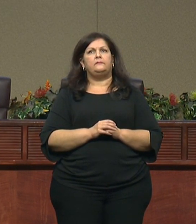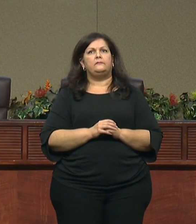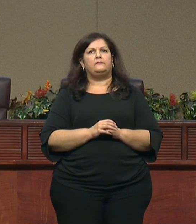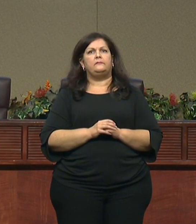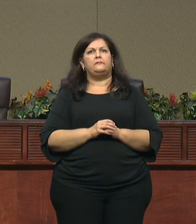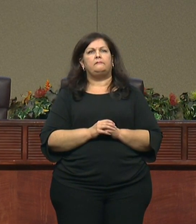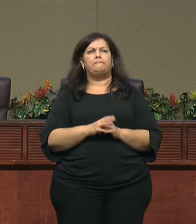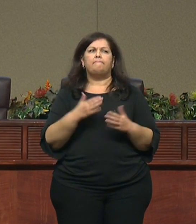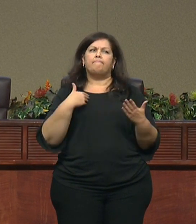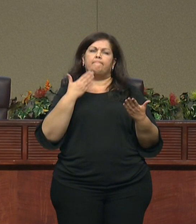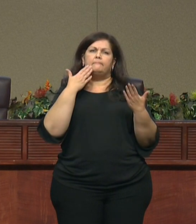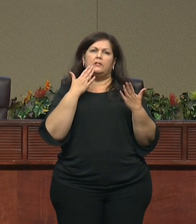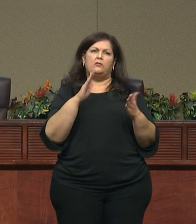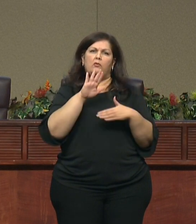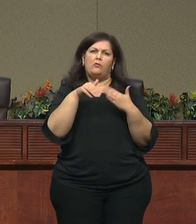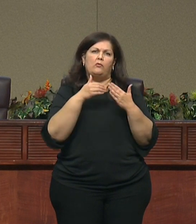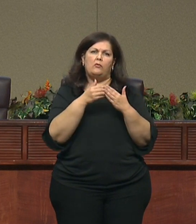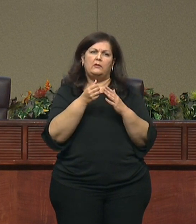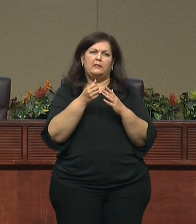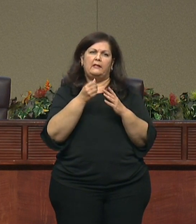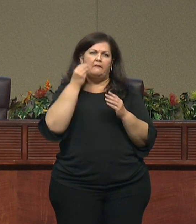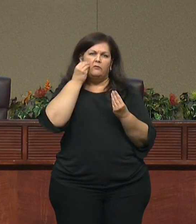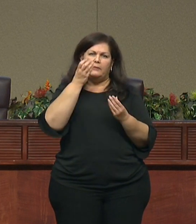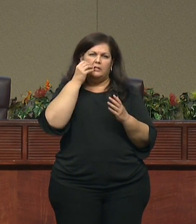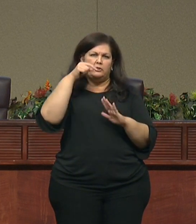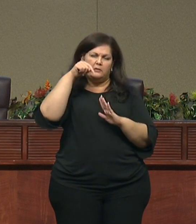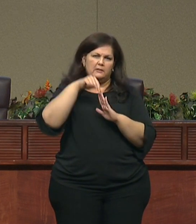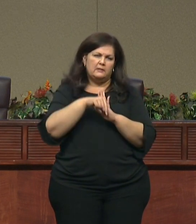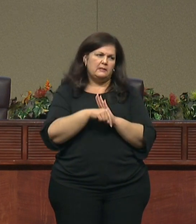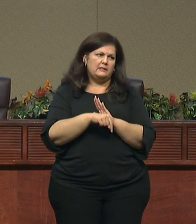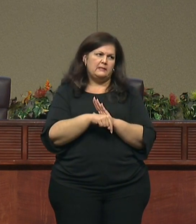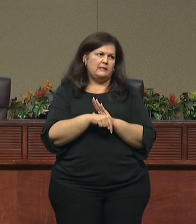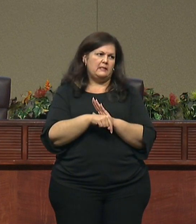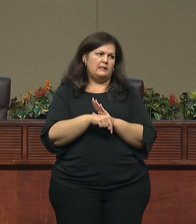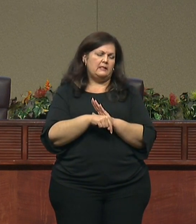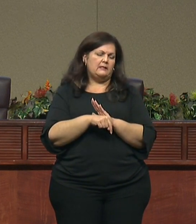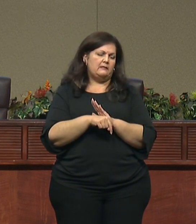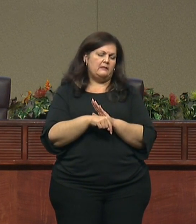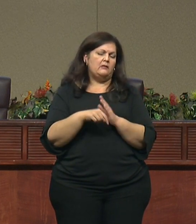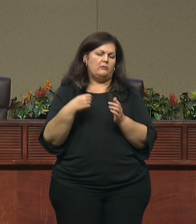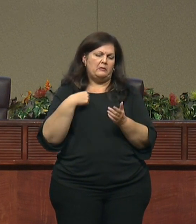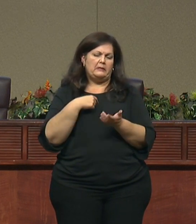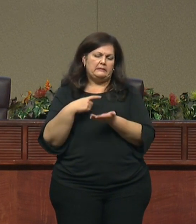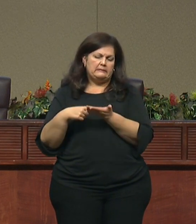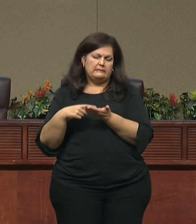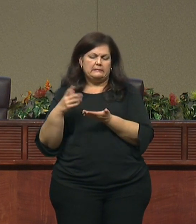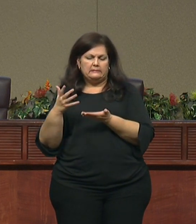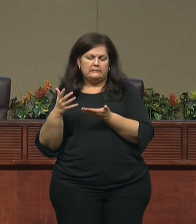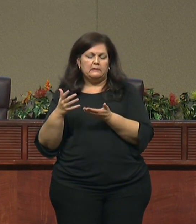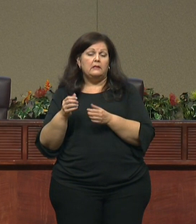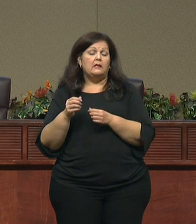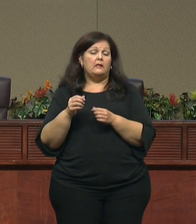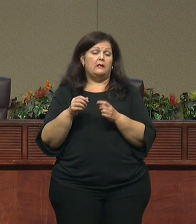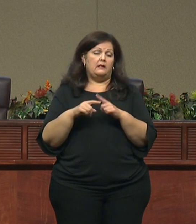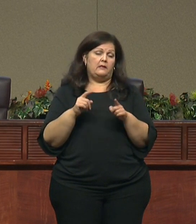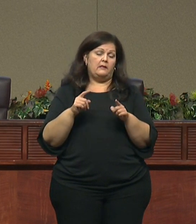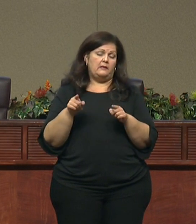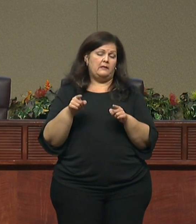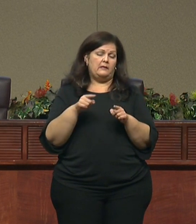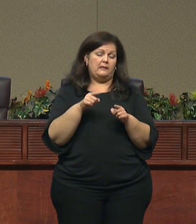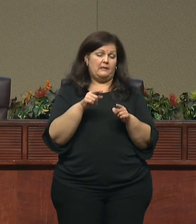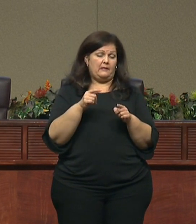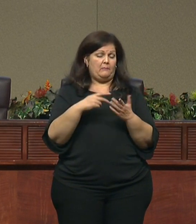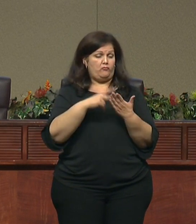I don't know all of the details yet. We're still having a conversation, but more than likely, this will